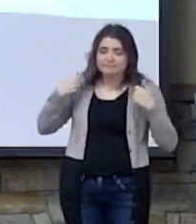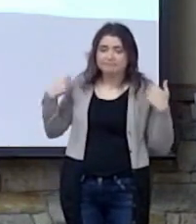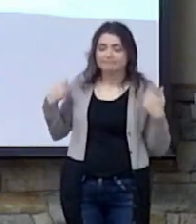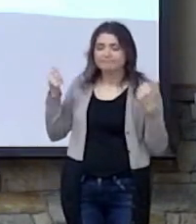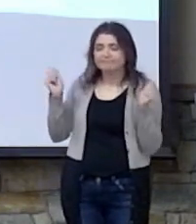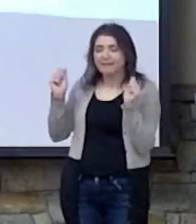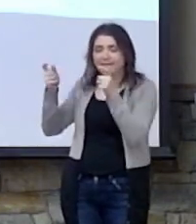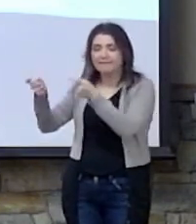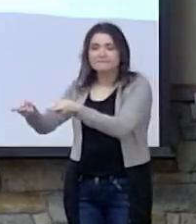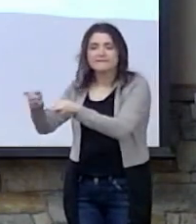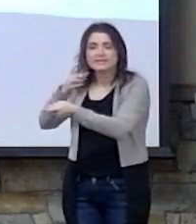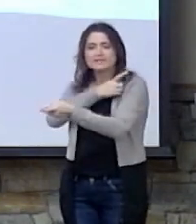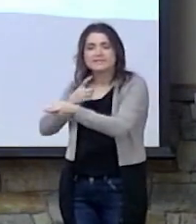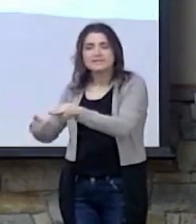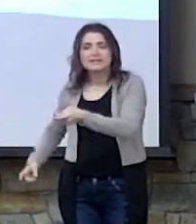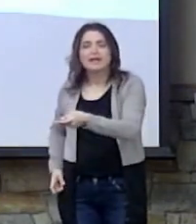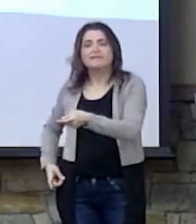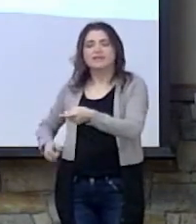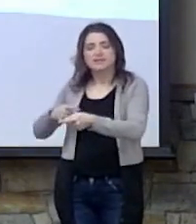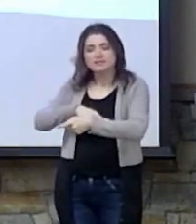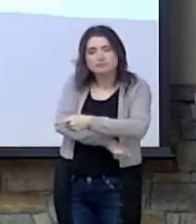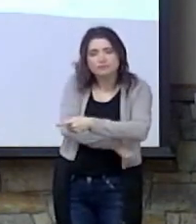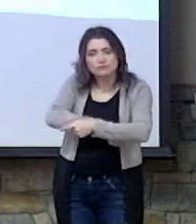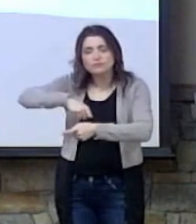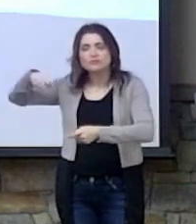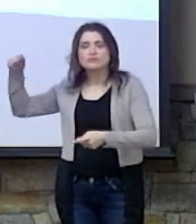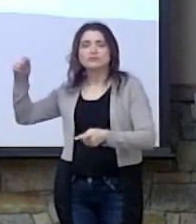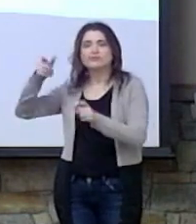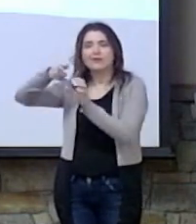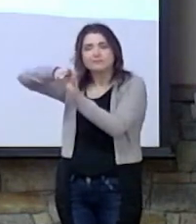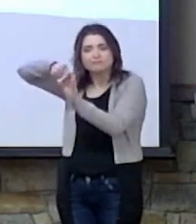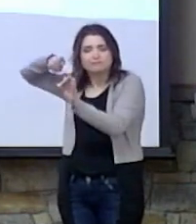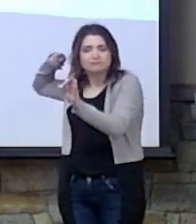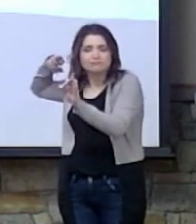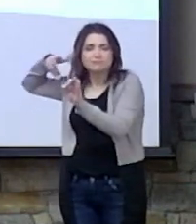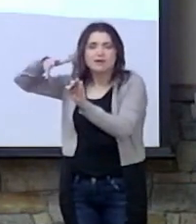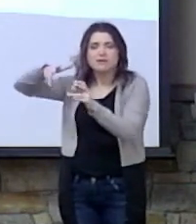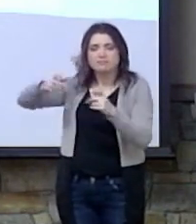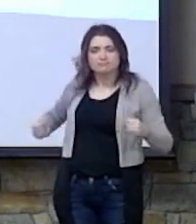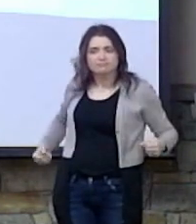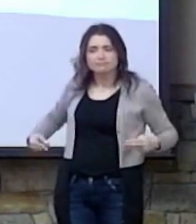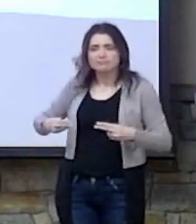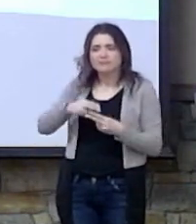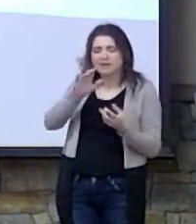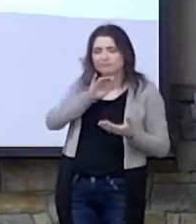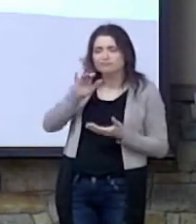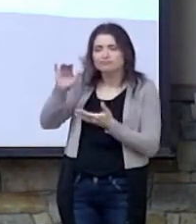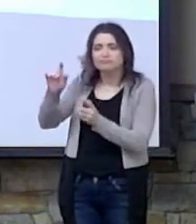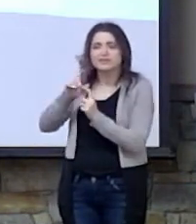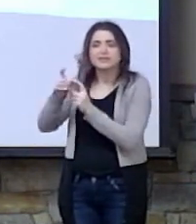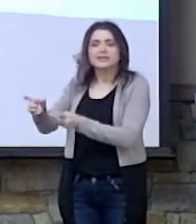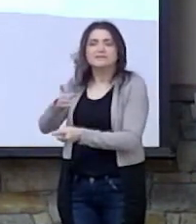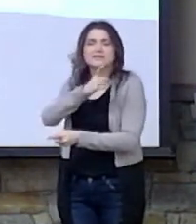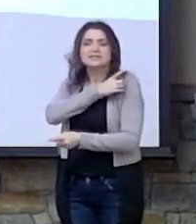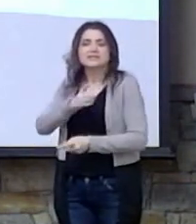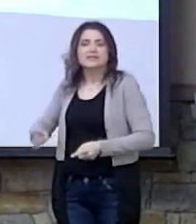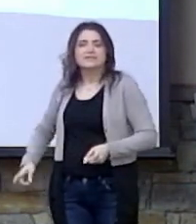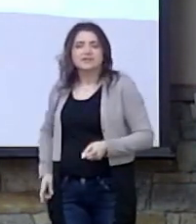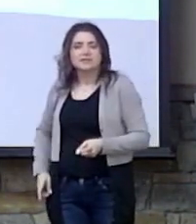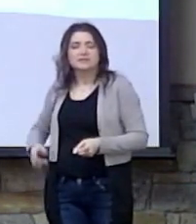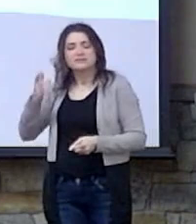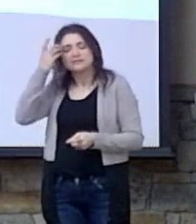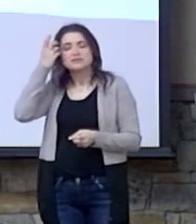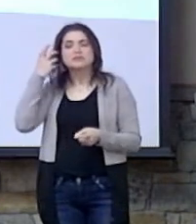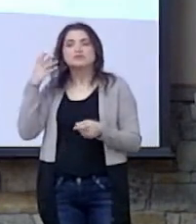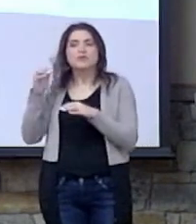and his bow, and his belt. And David went out and was successful wherever Saul sent him, so that Saul set him over